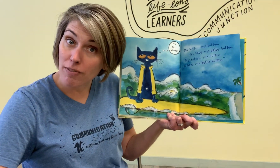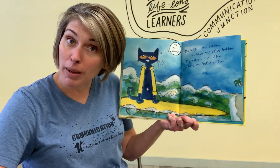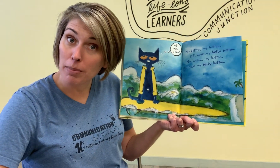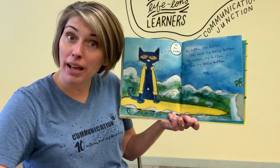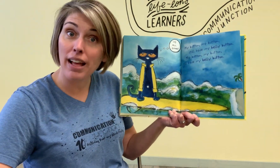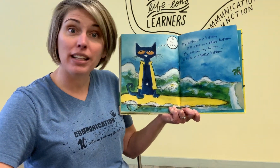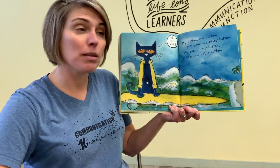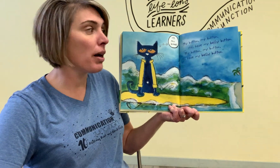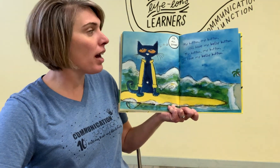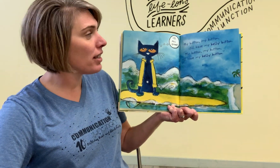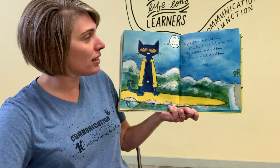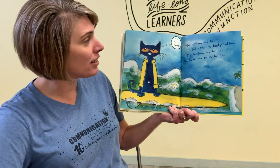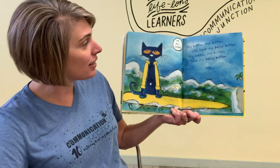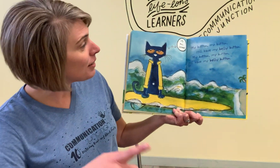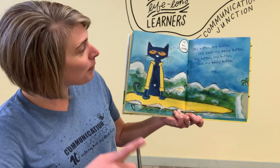my belly button. My